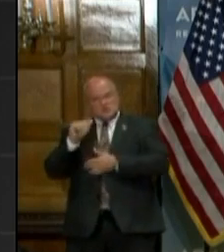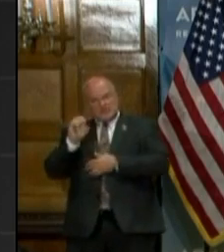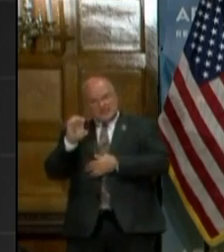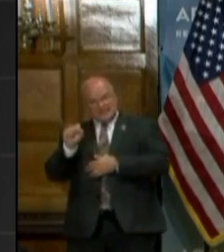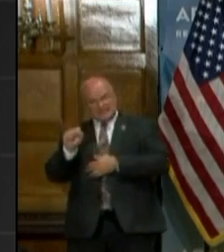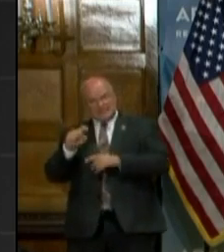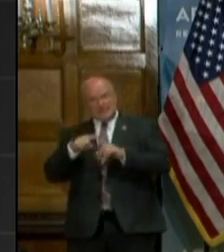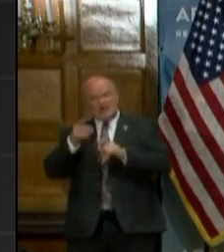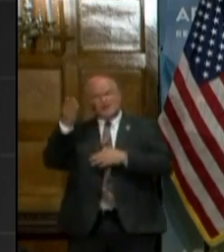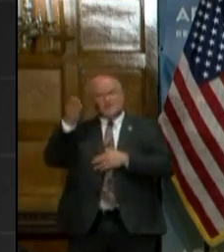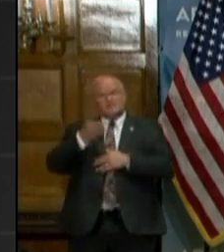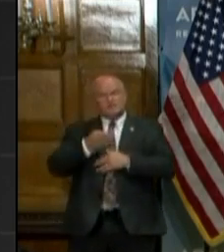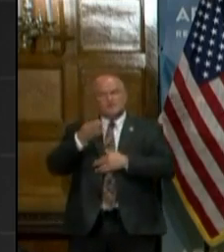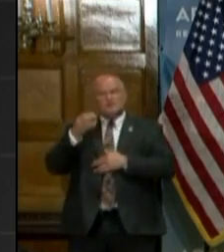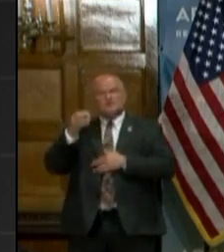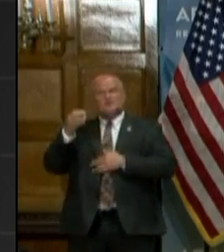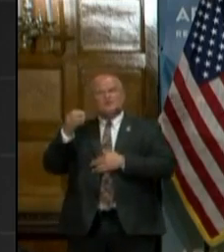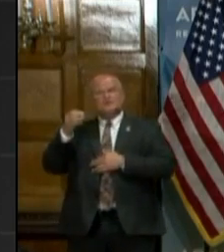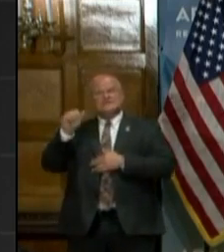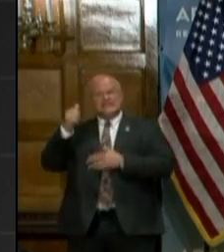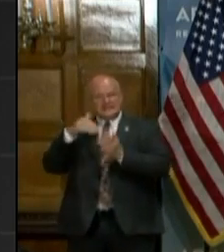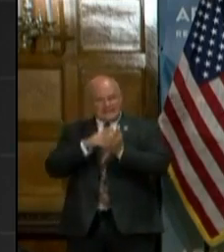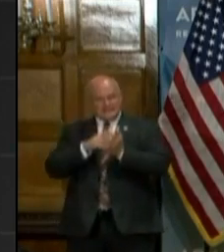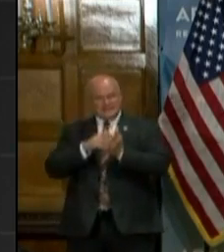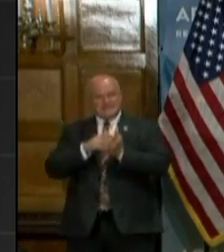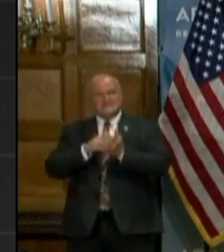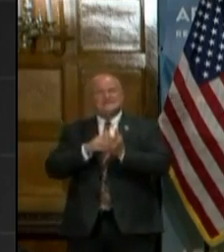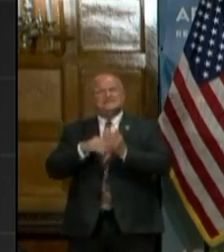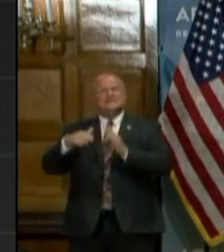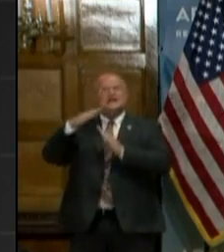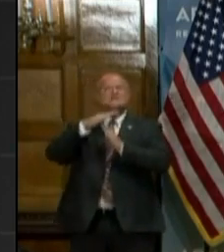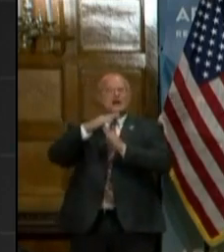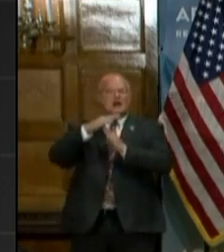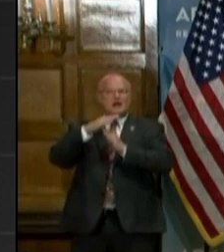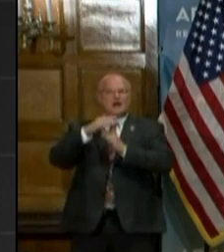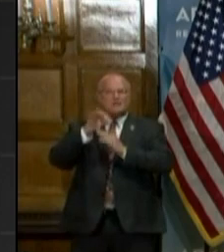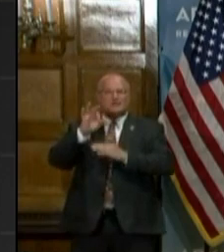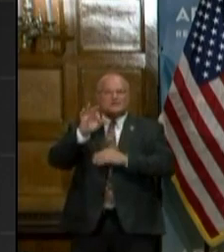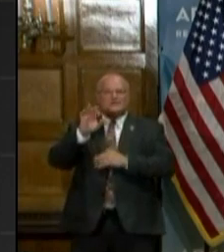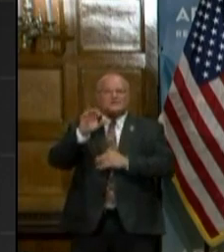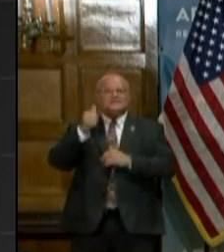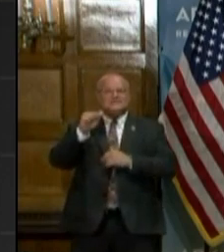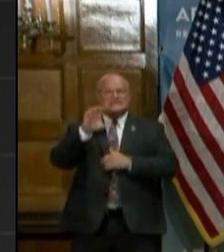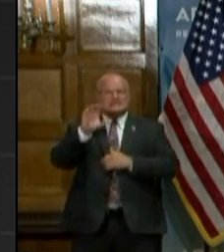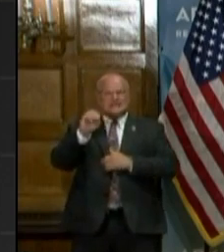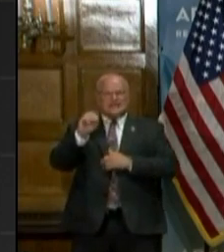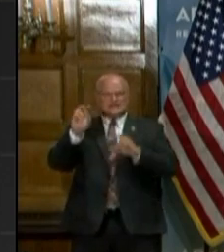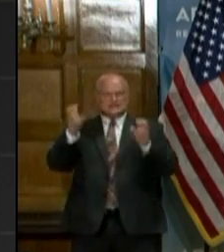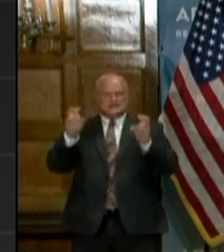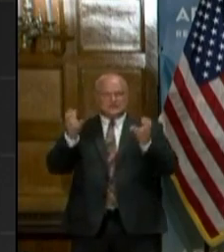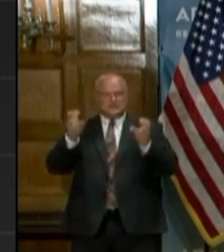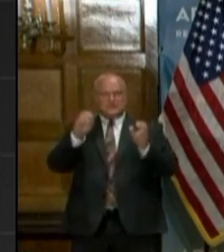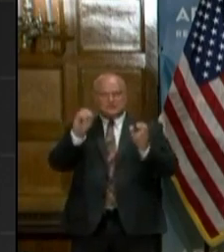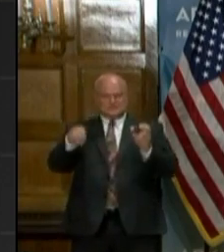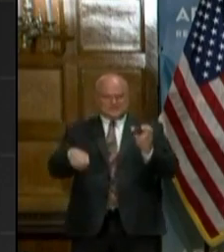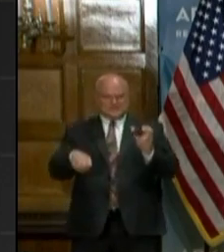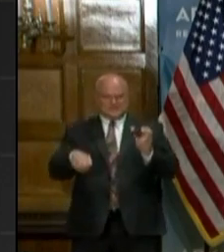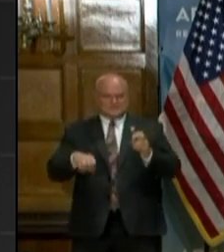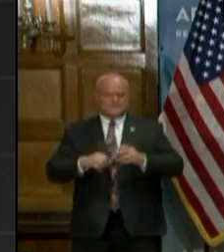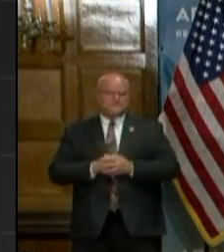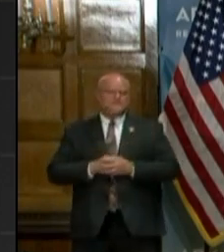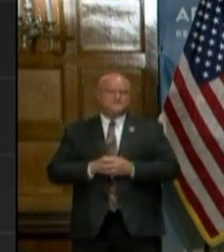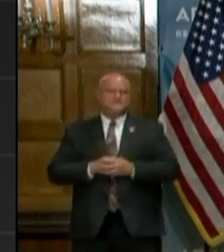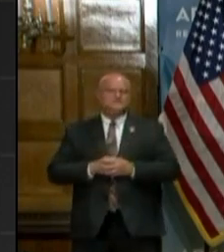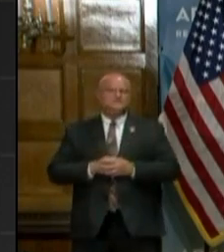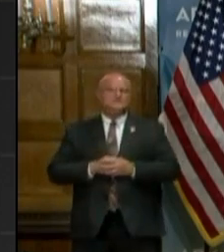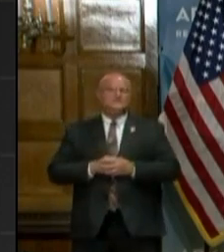cases on a population basis, it's our top 10 counties in terms of overall